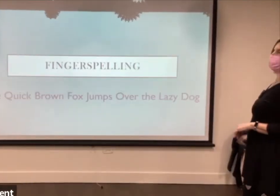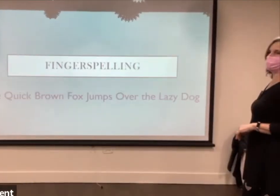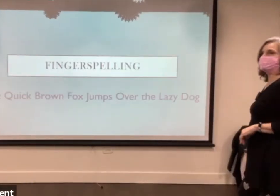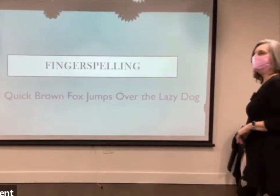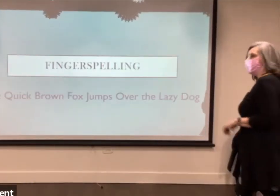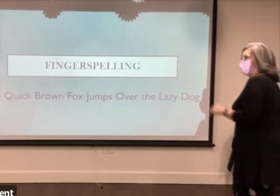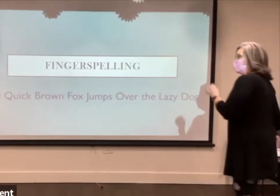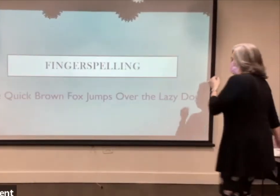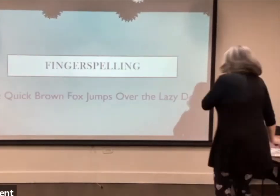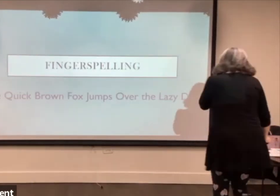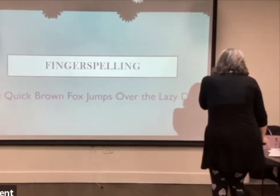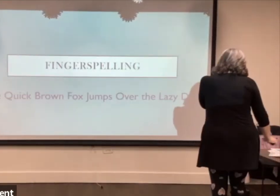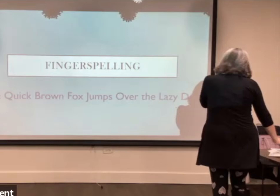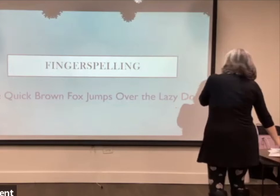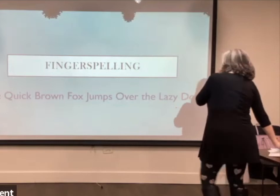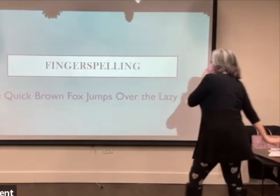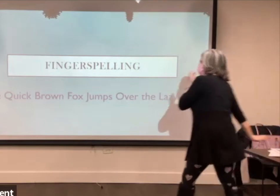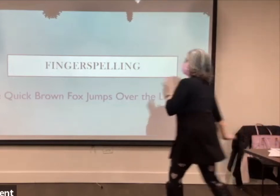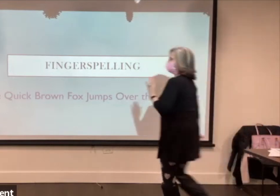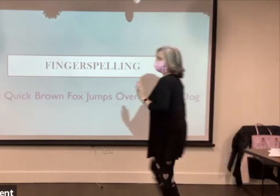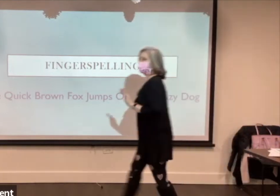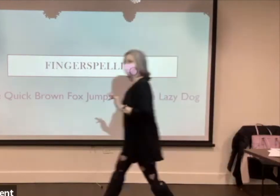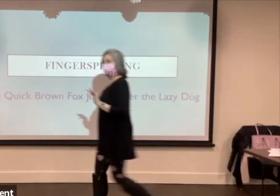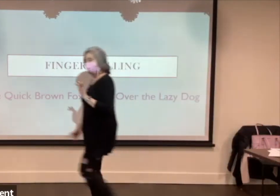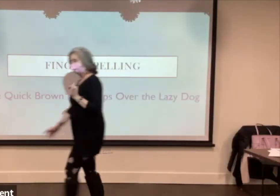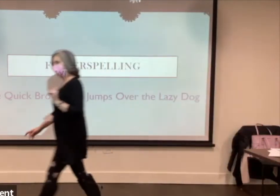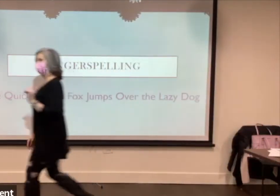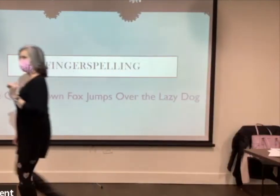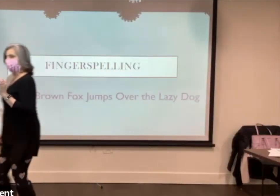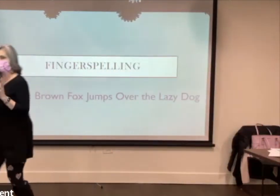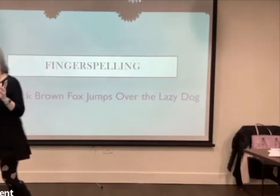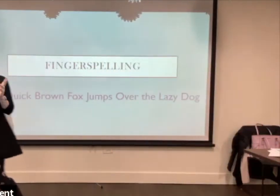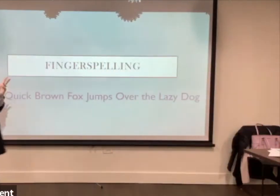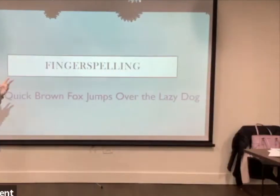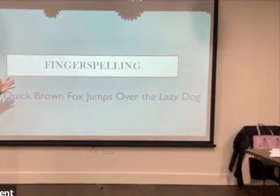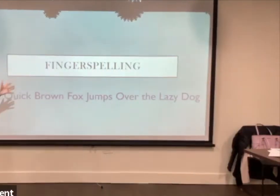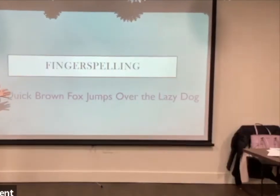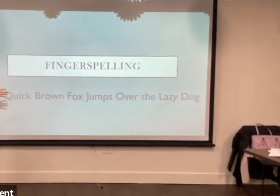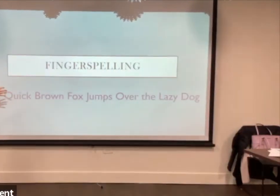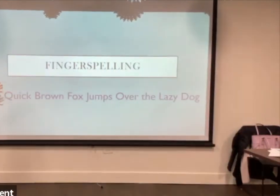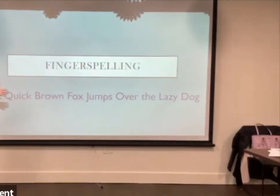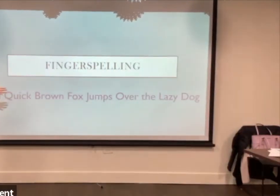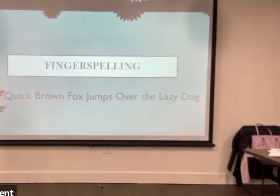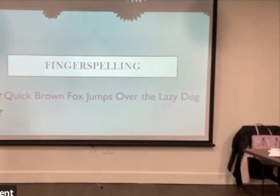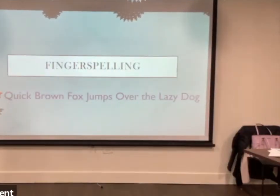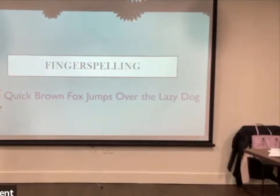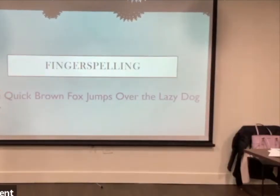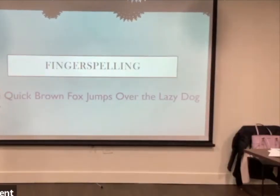Fingerspelling. Now, we're not going to be doing a lot of interactive stuff, but this is one of my favorite phrases to practice. After you get the